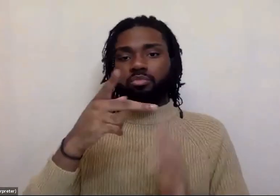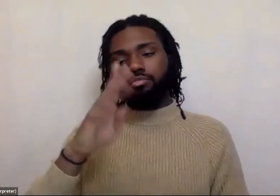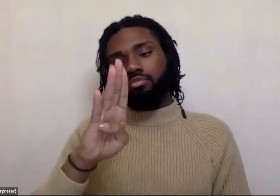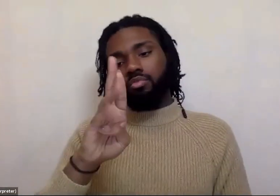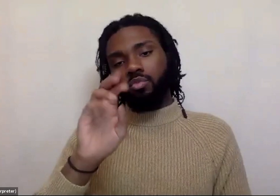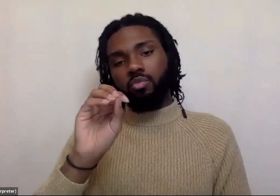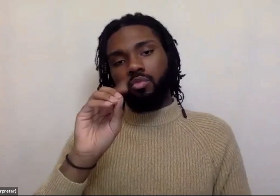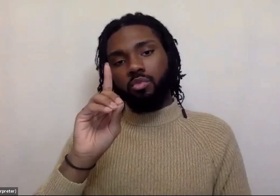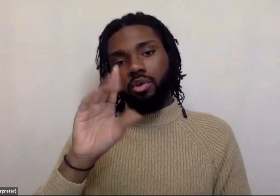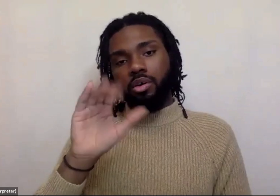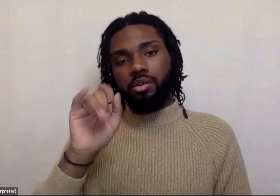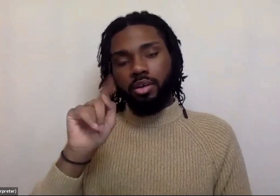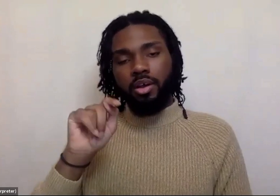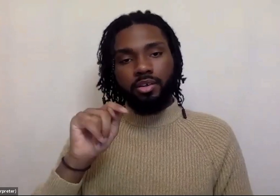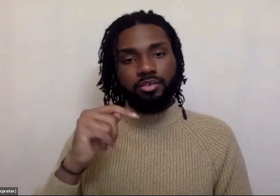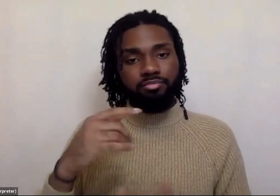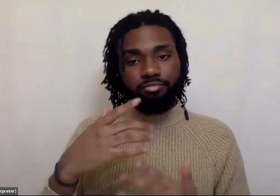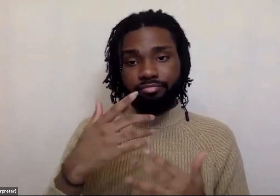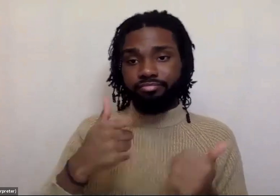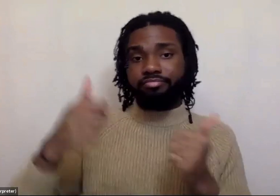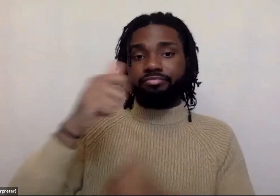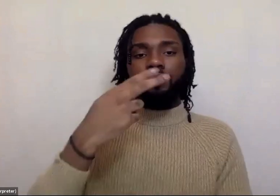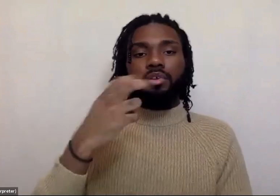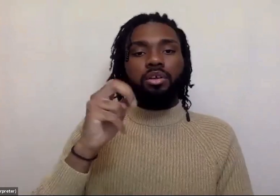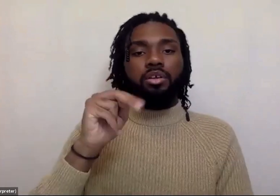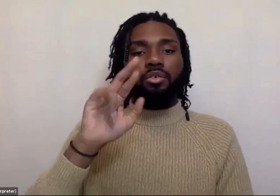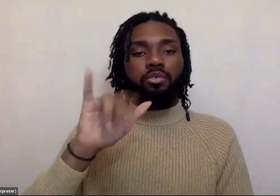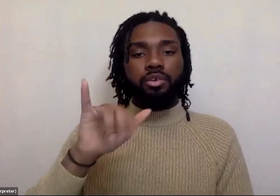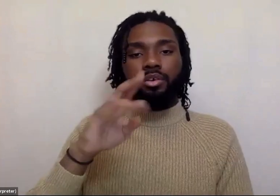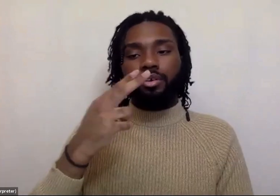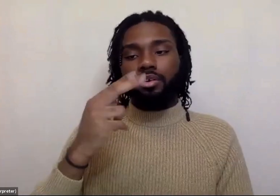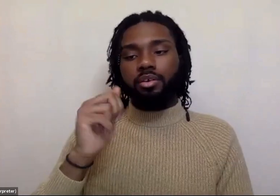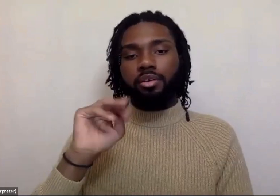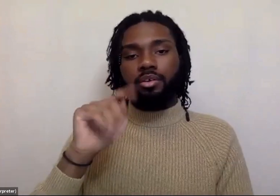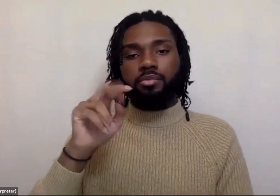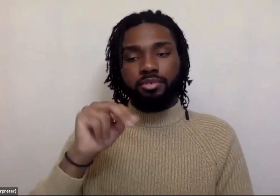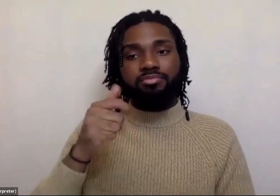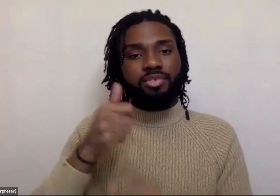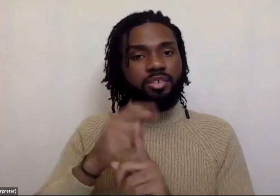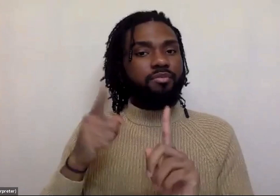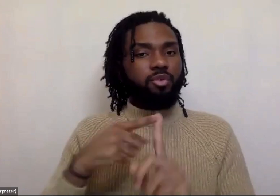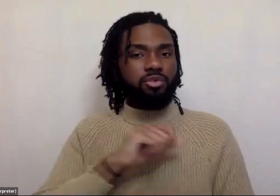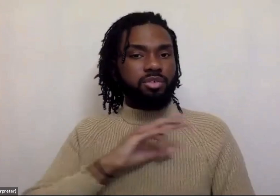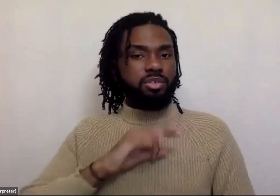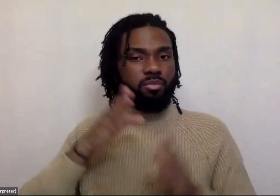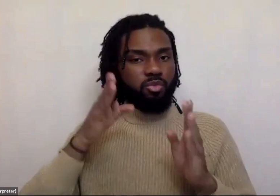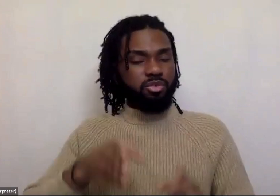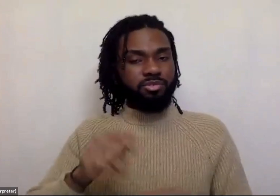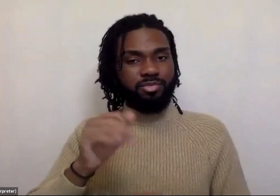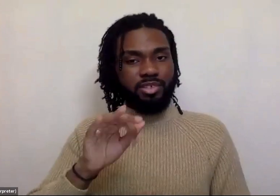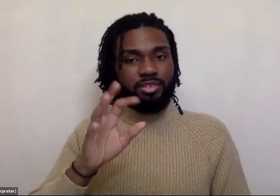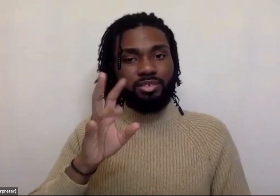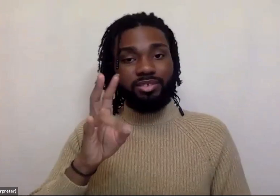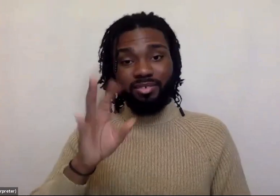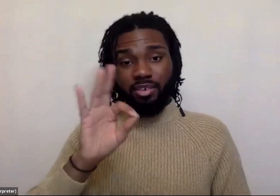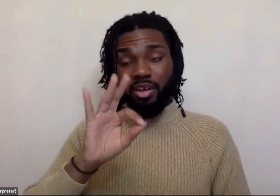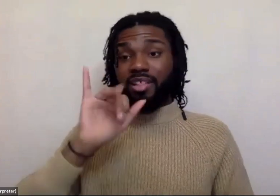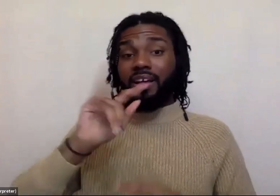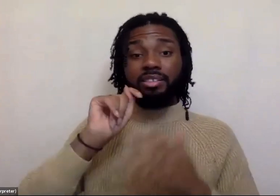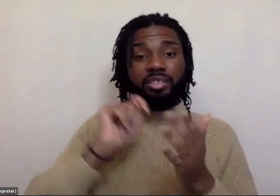me up as the first staff person in 1979. And at that point, we think we're doing a 1-hour documentary. And